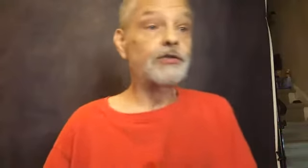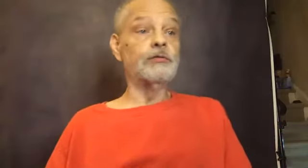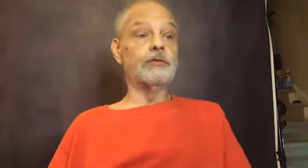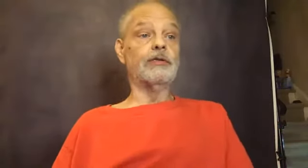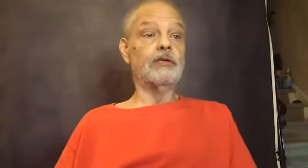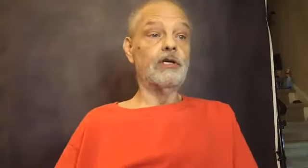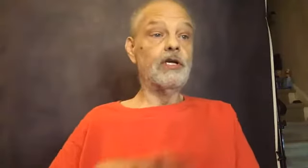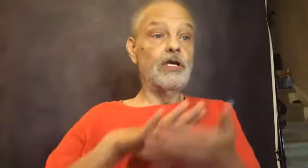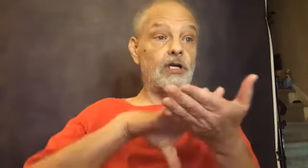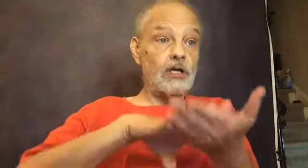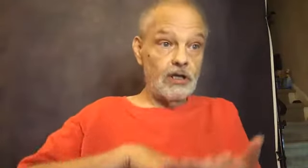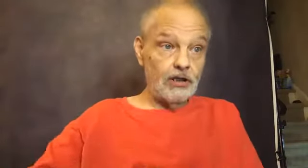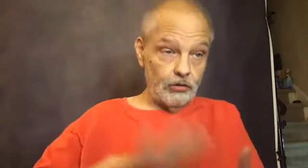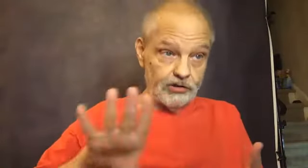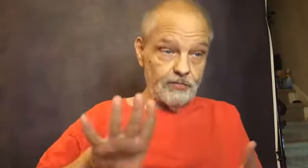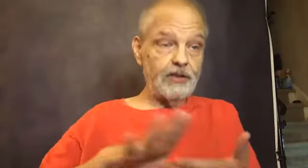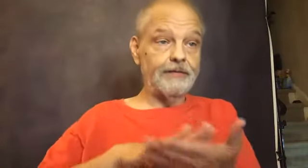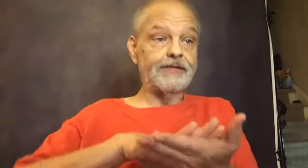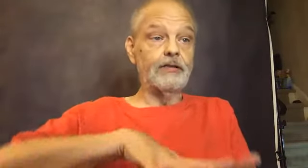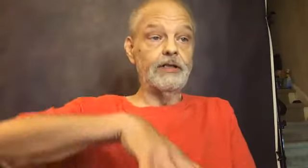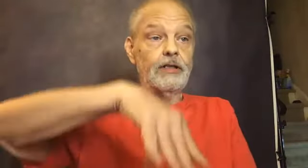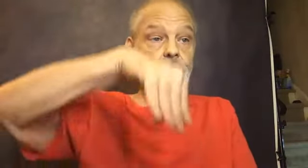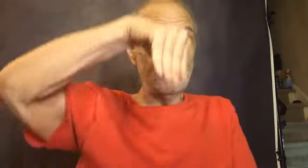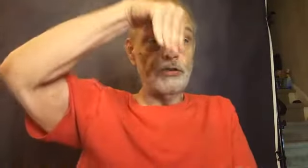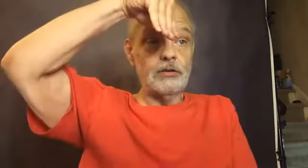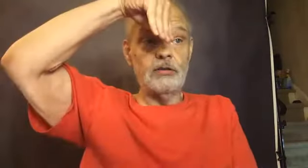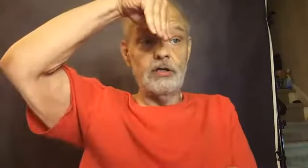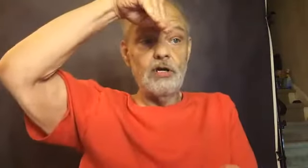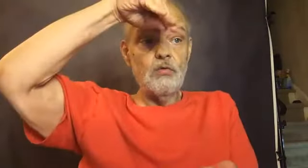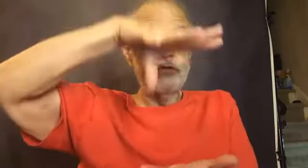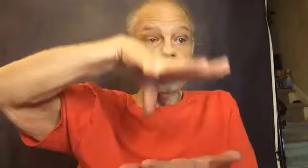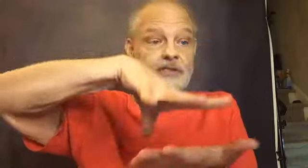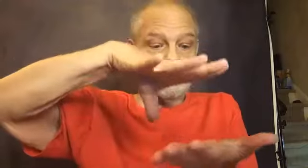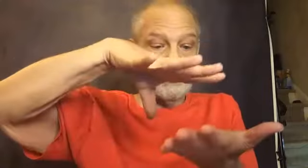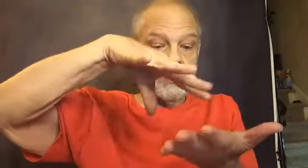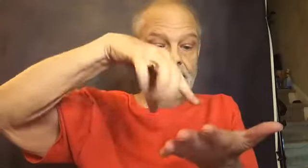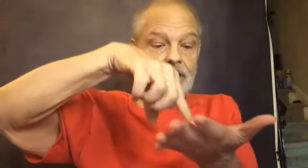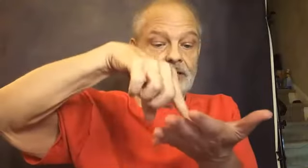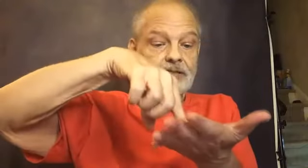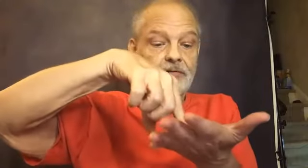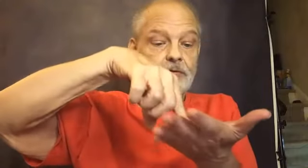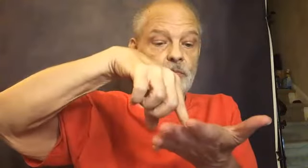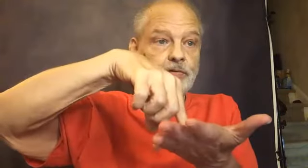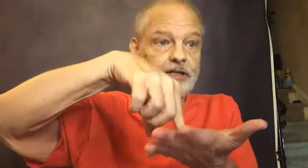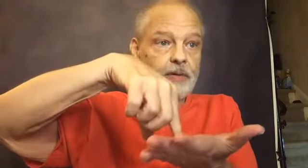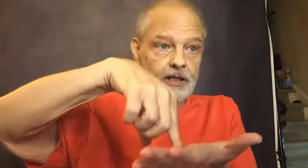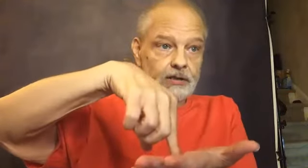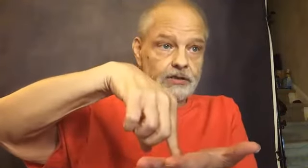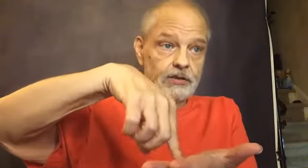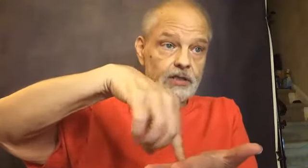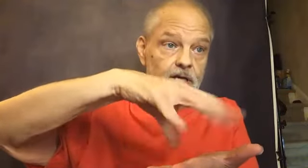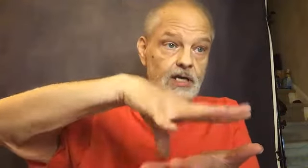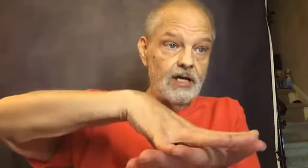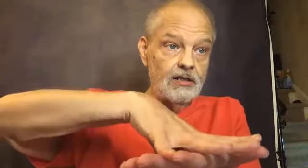Student used to be officially learn, which is taking stuff from a printed page